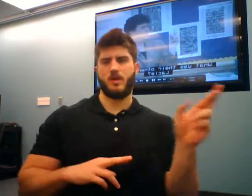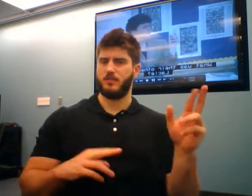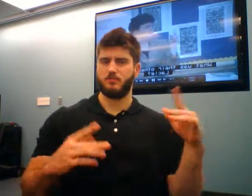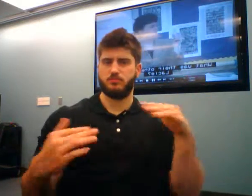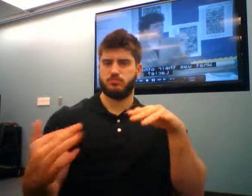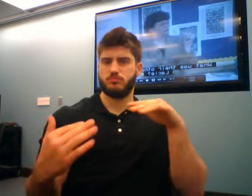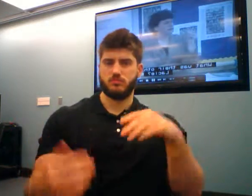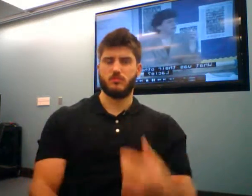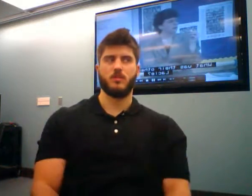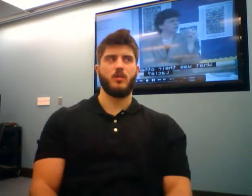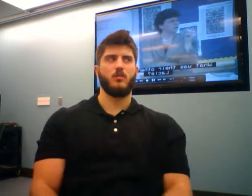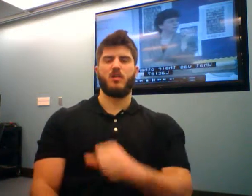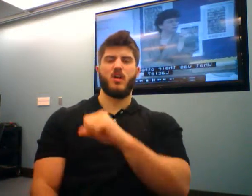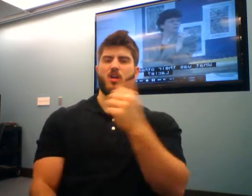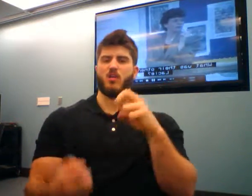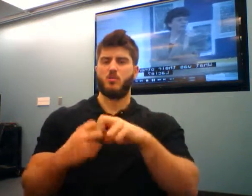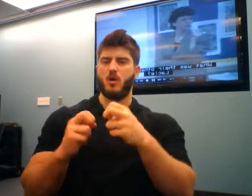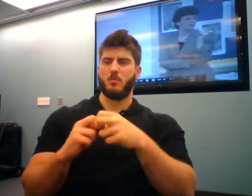Lacey?